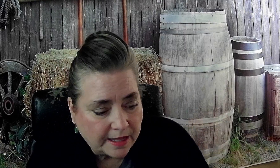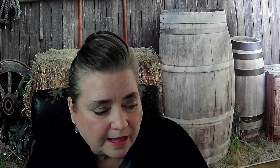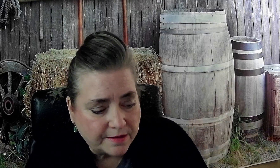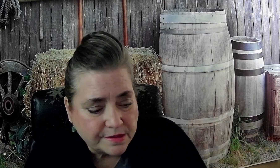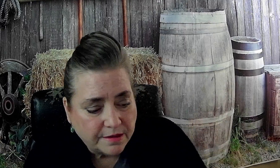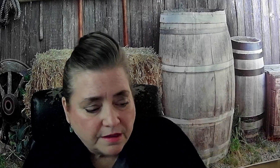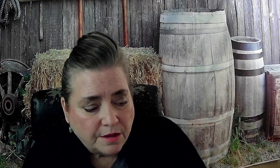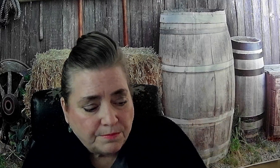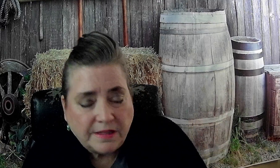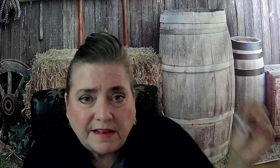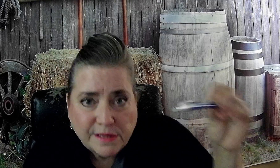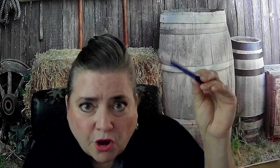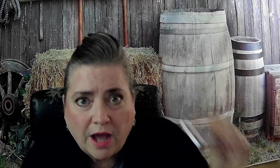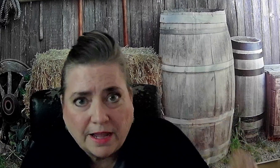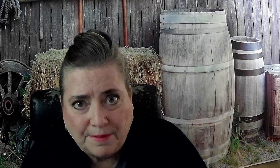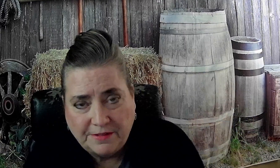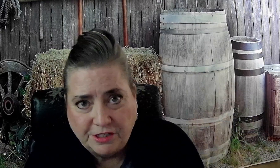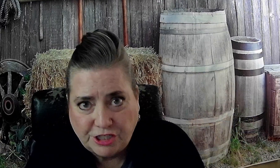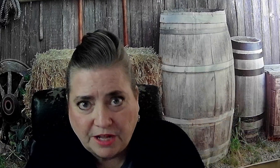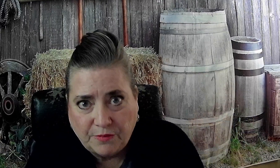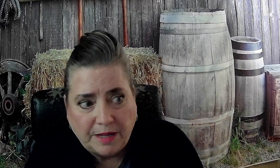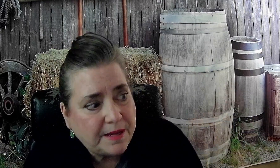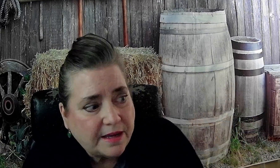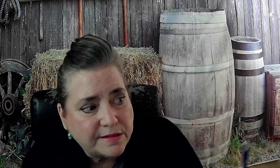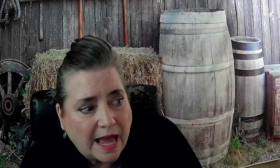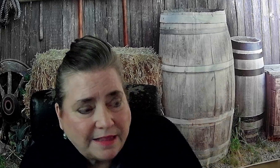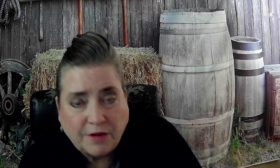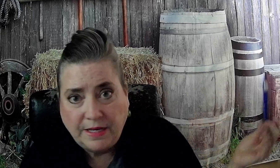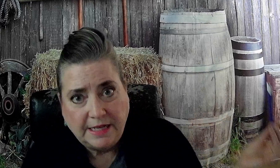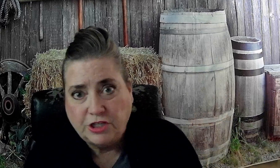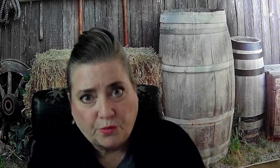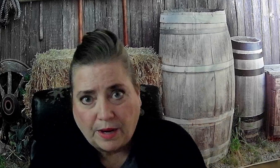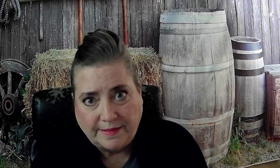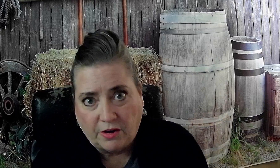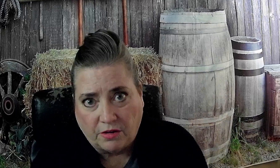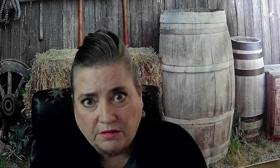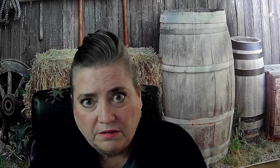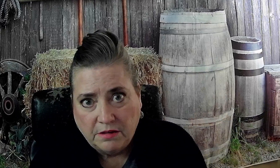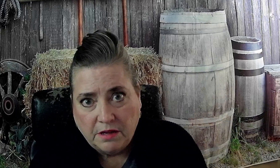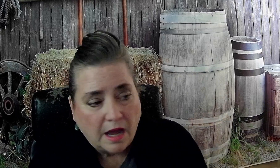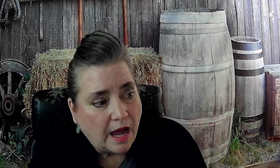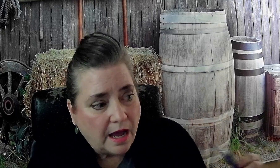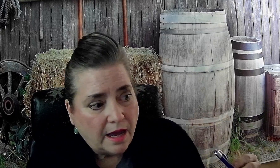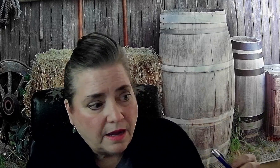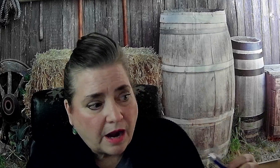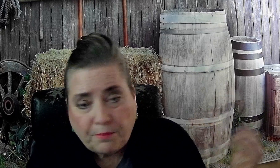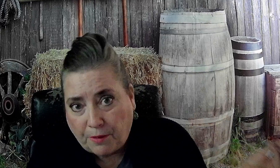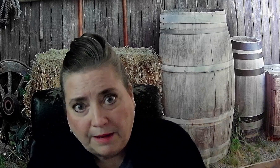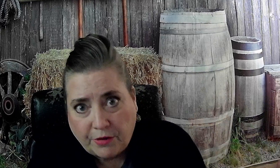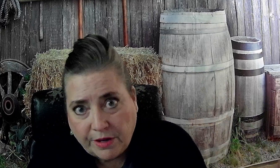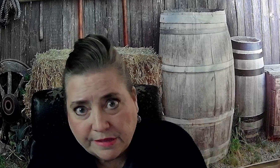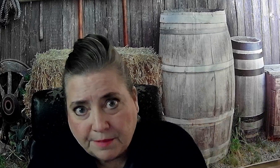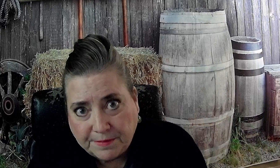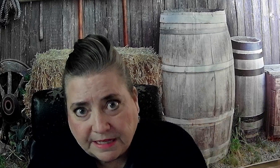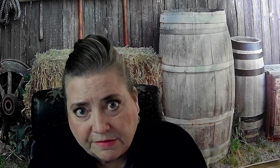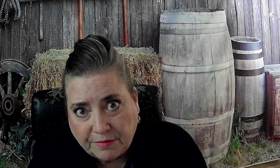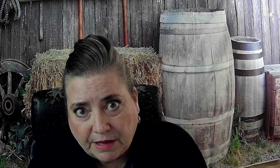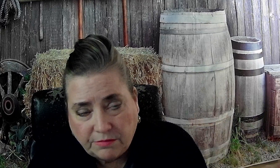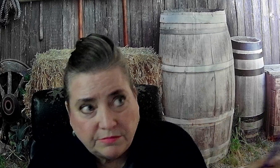against. But let's talk about this, shall we? Because I think we need to go right there. Our primary is a couple days from now. No,